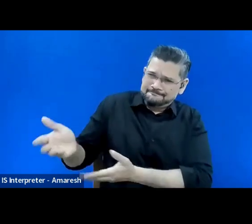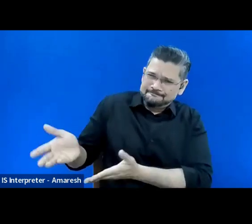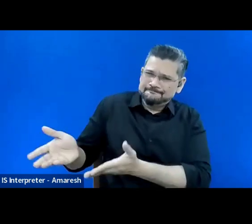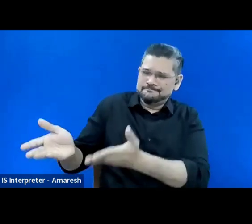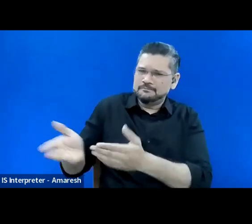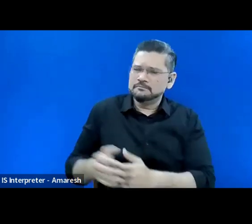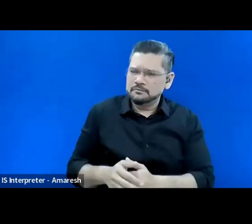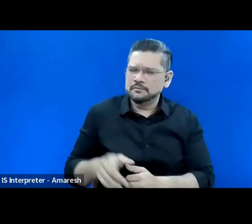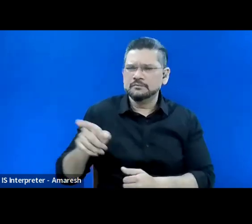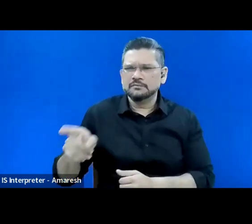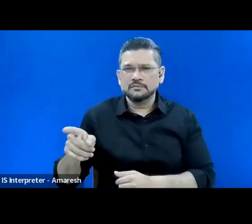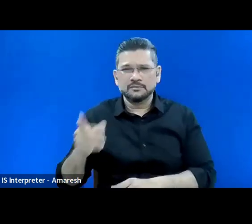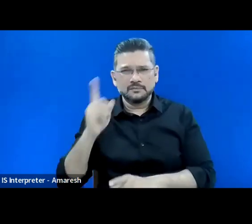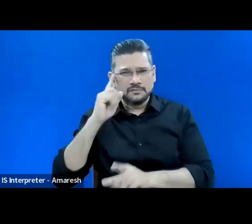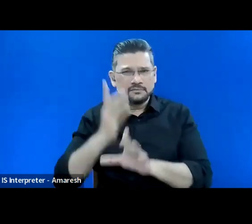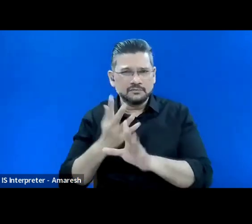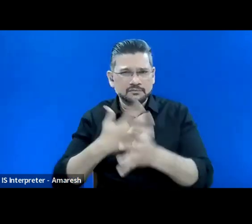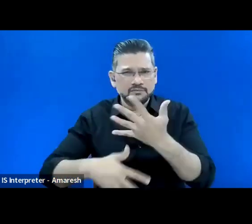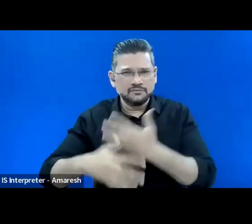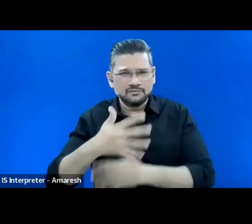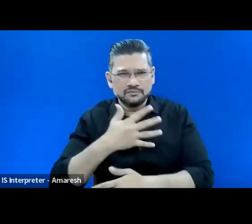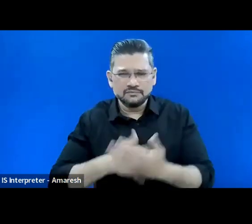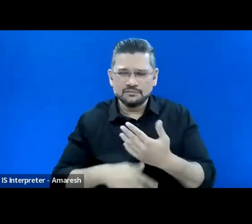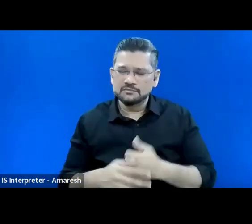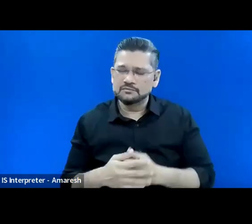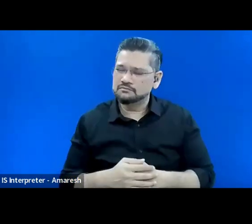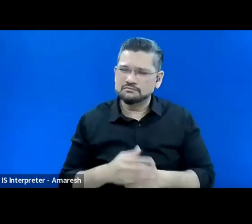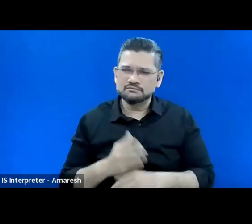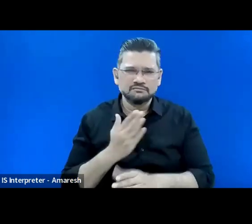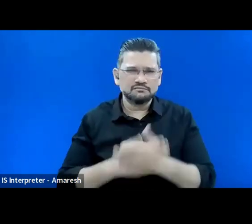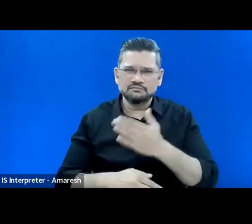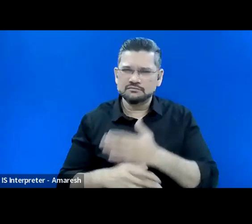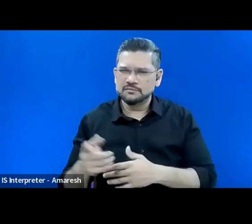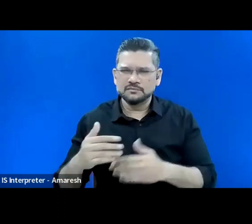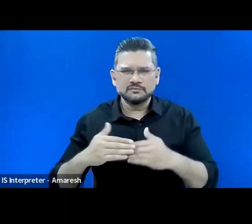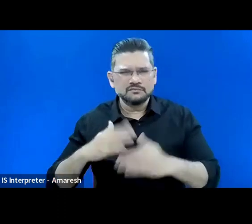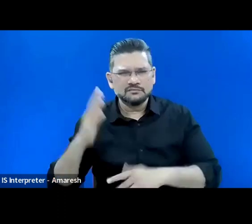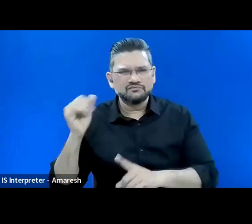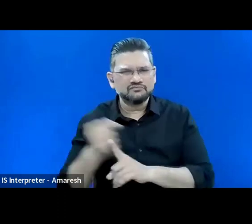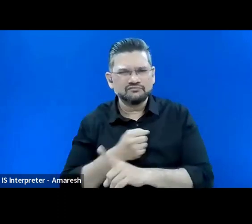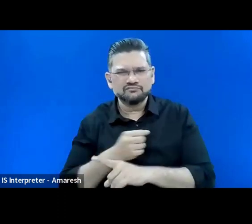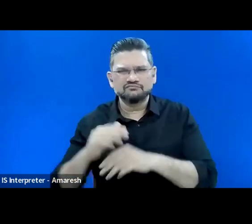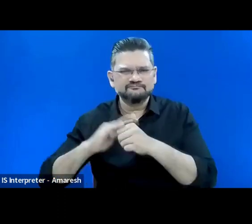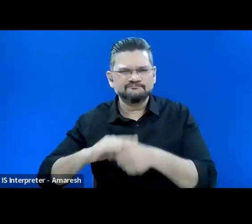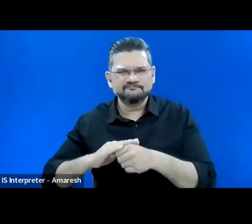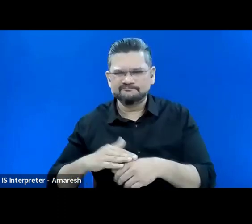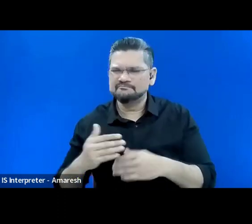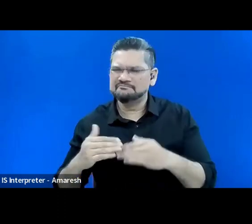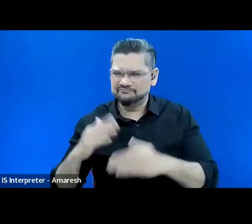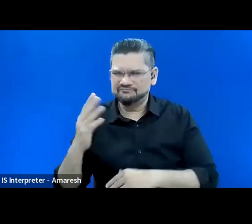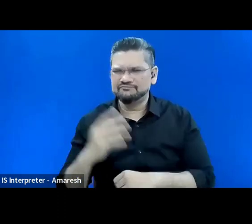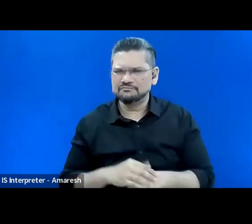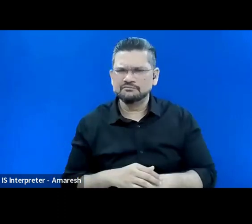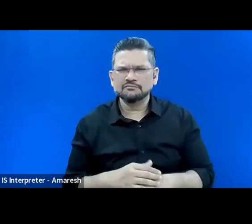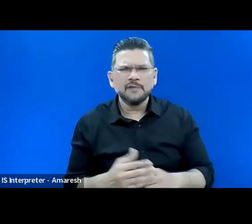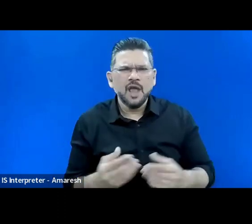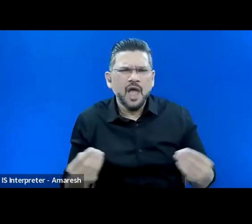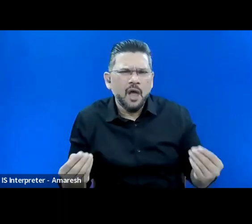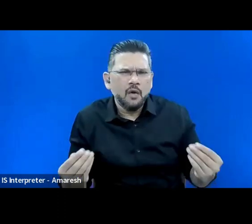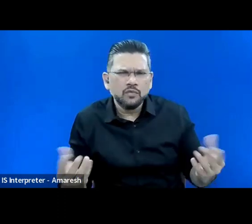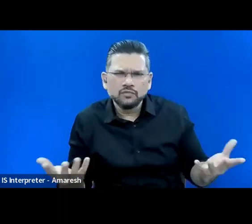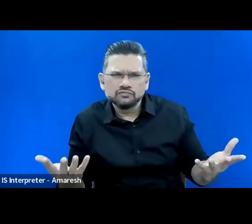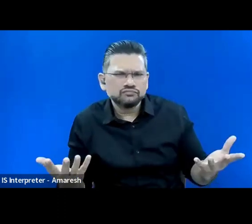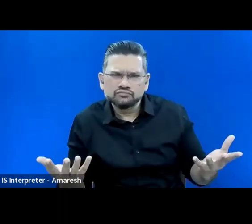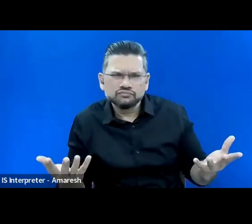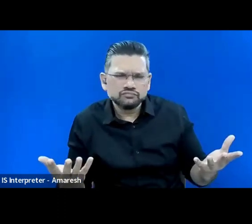by injustices, discrimination, and violence. And where are some of these things coming from? First, it's important to understand where they're coming from